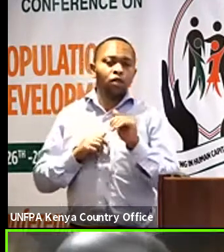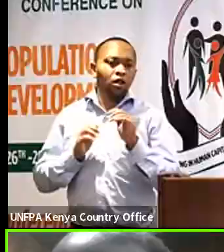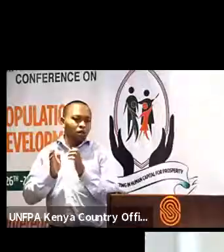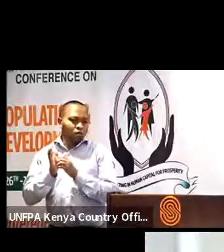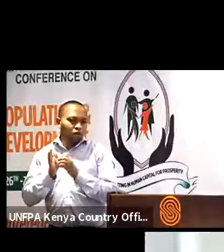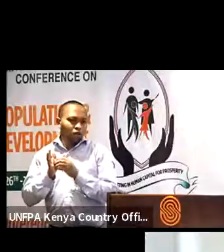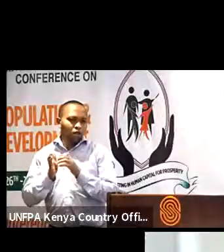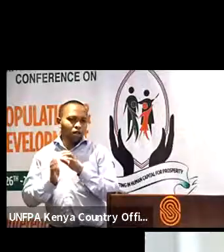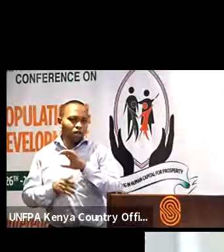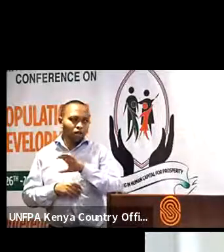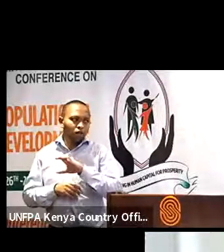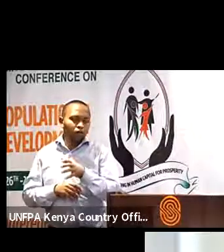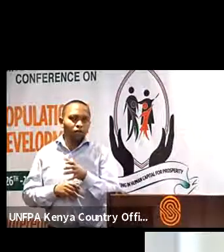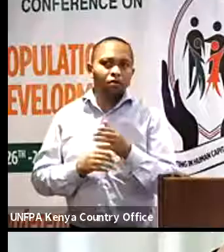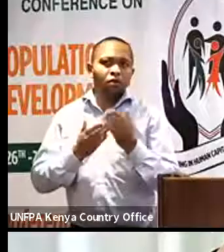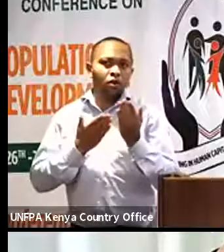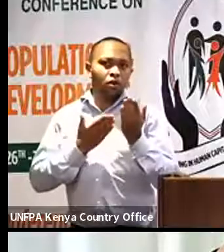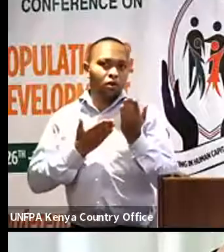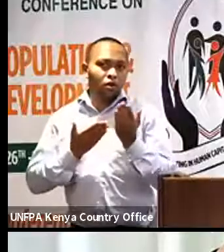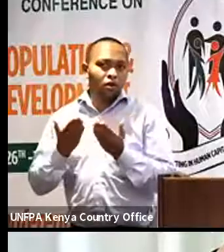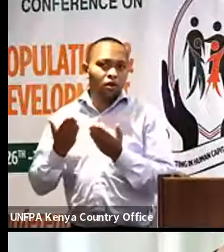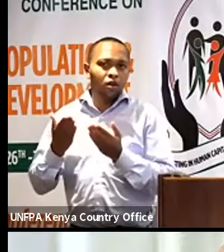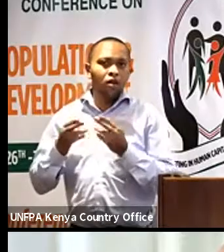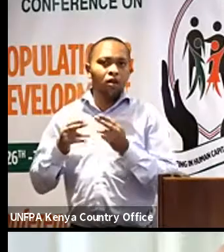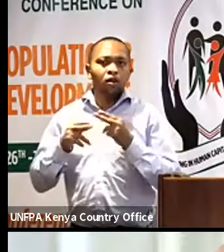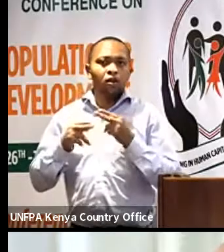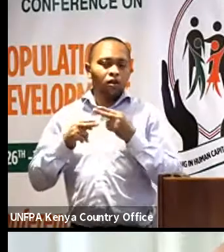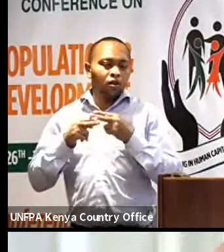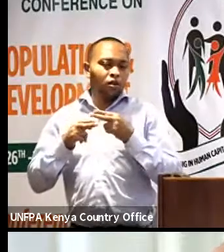Welcome, Dr. Wangari.